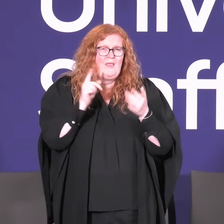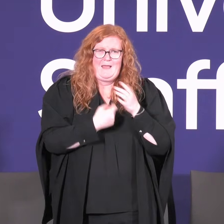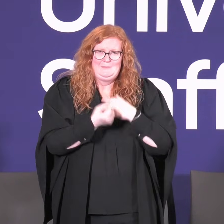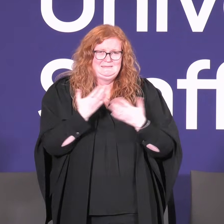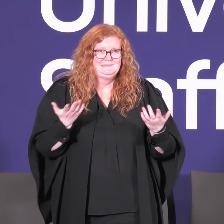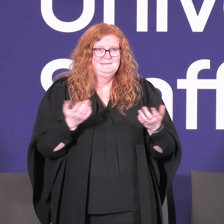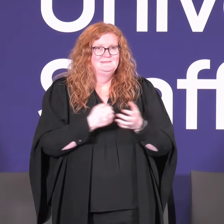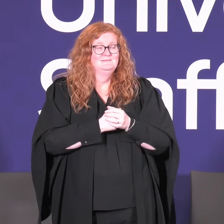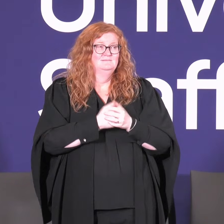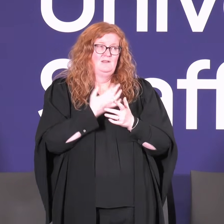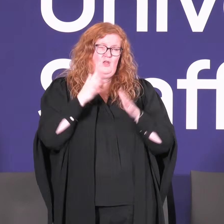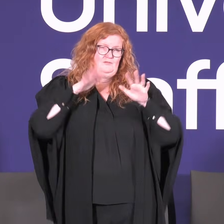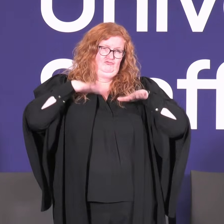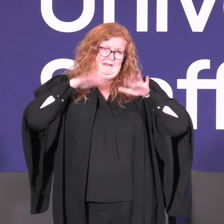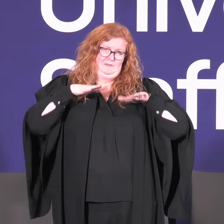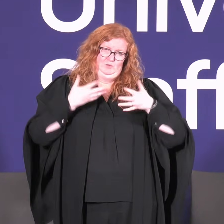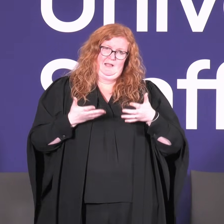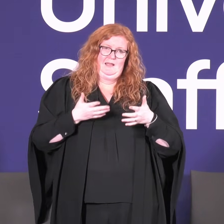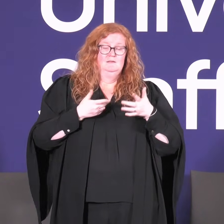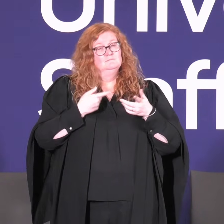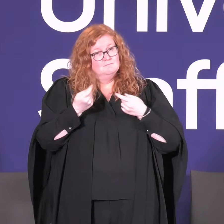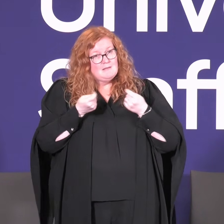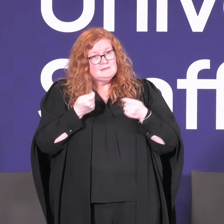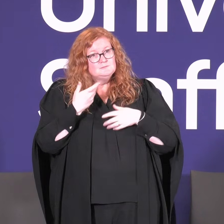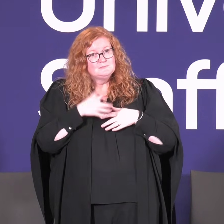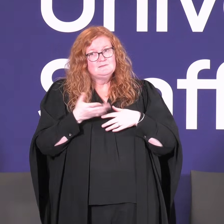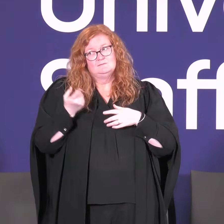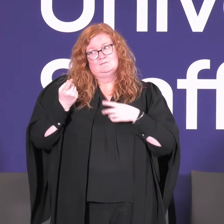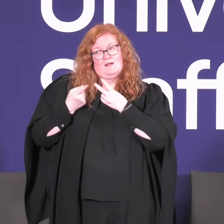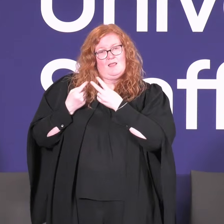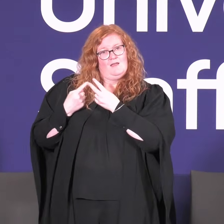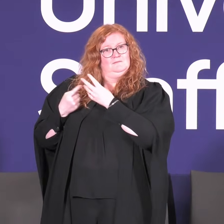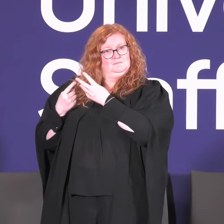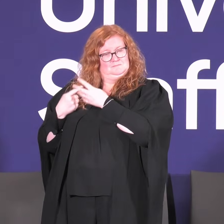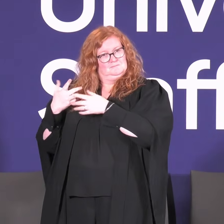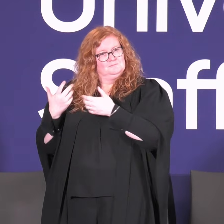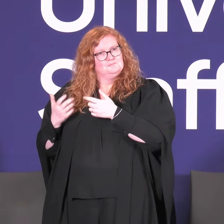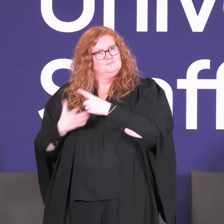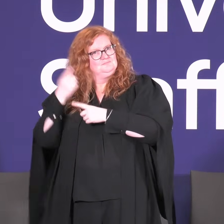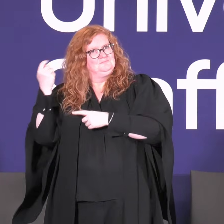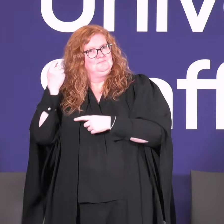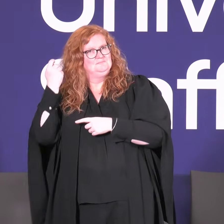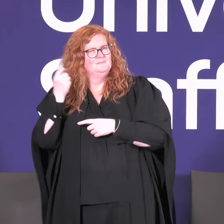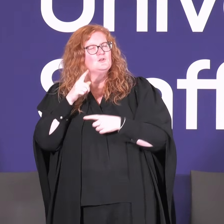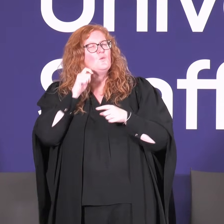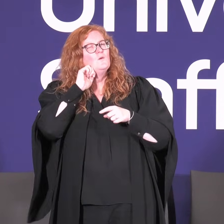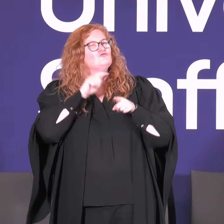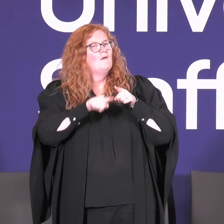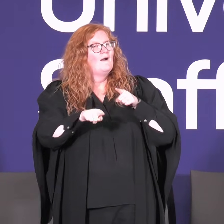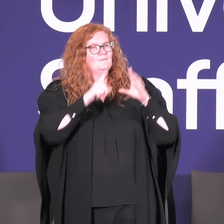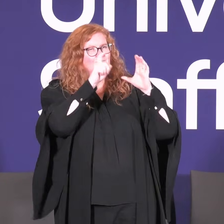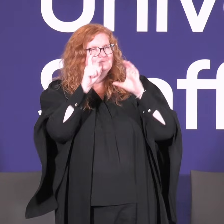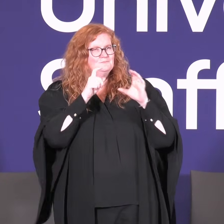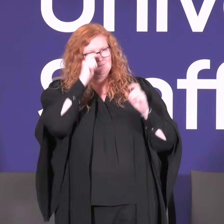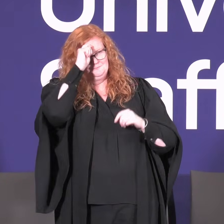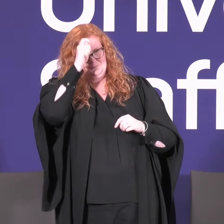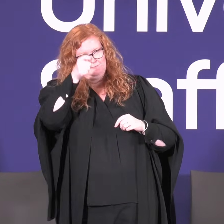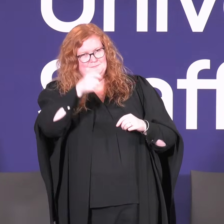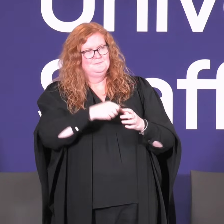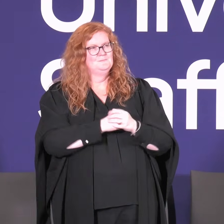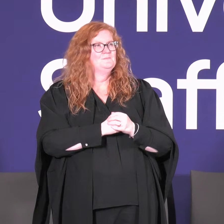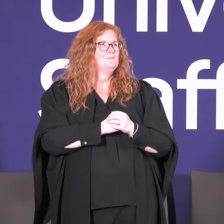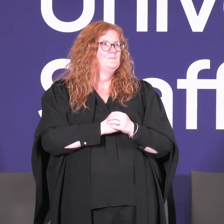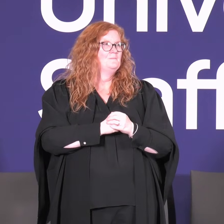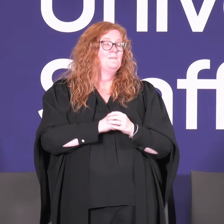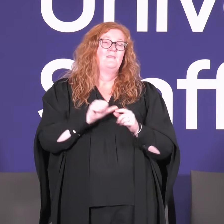had quite a lot of rain today. We've managed it. We've had 2 other ceremonies. We've done it every time, so we're going to attempt it. And after that,